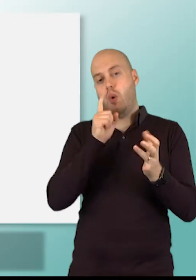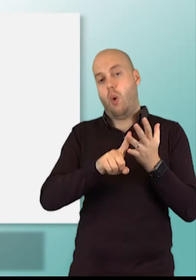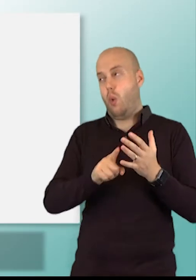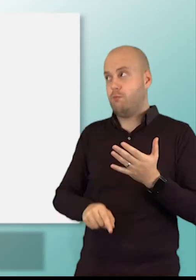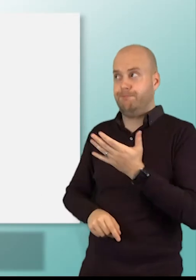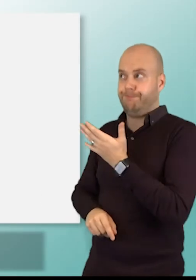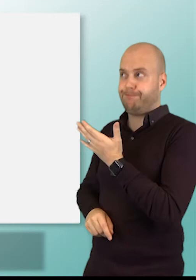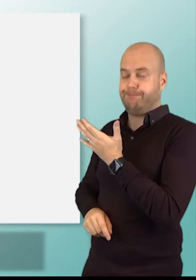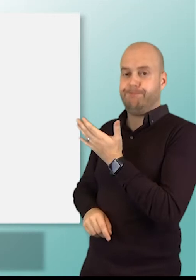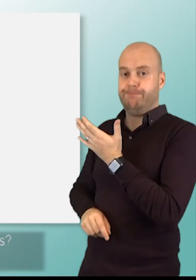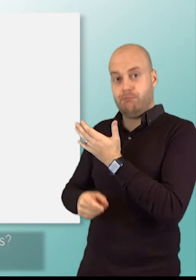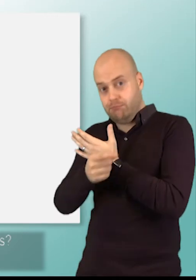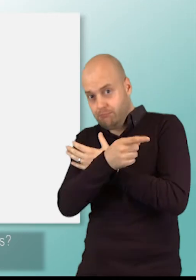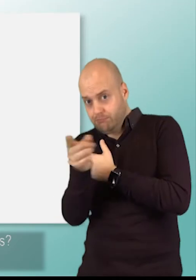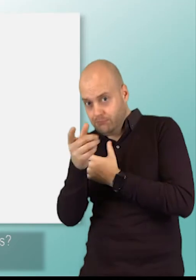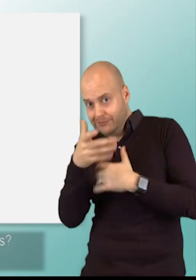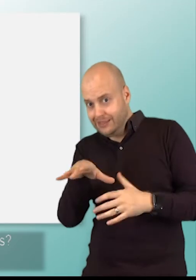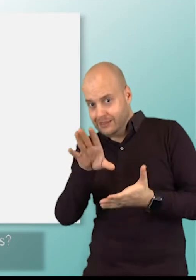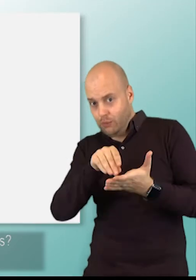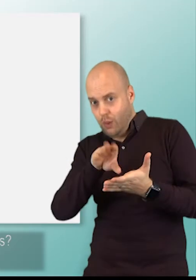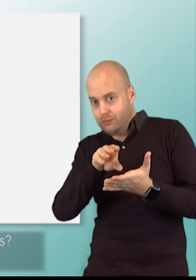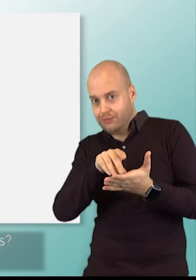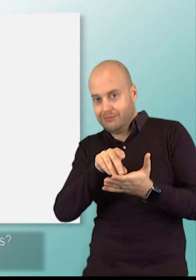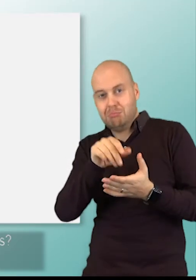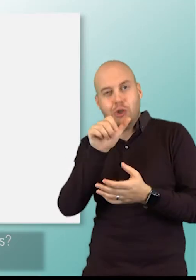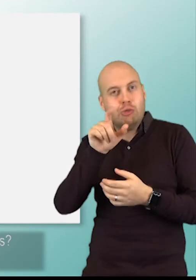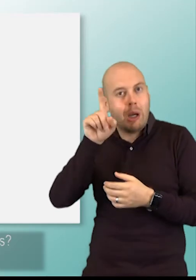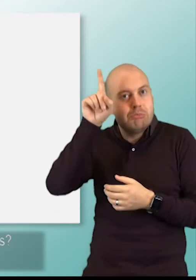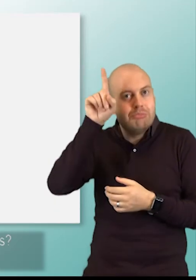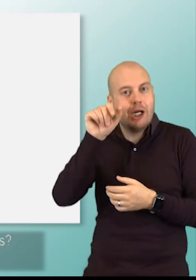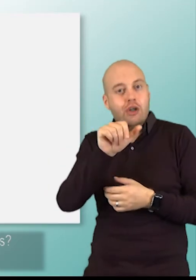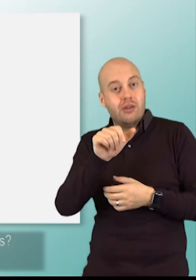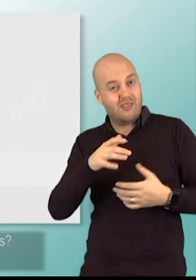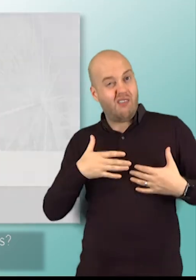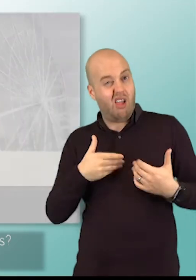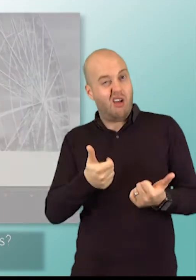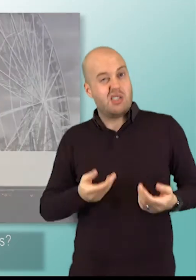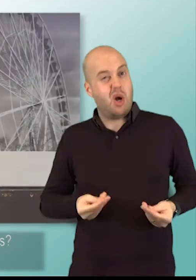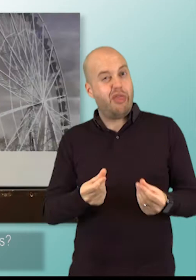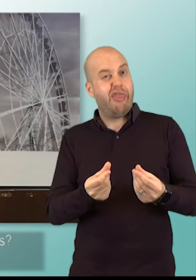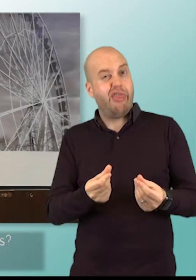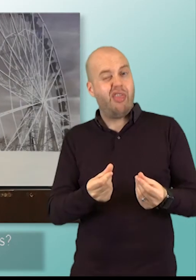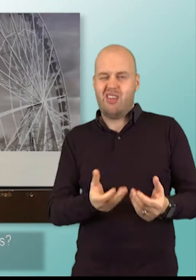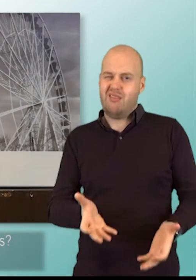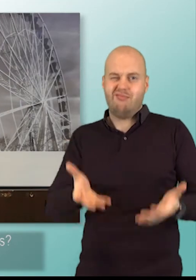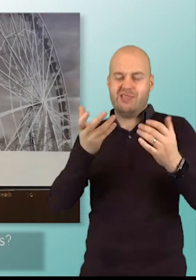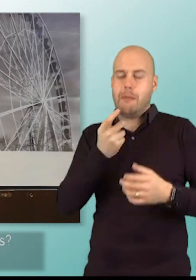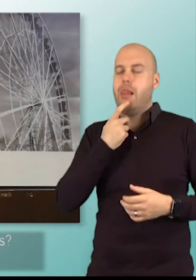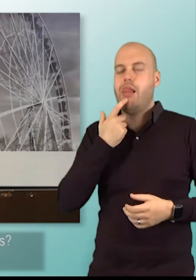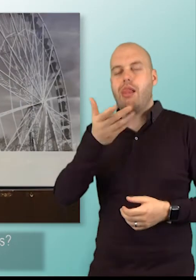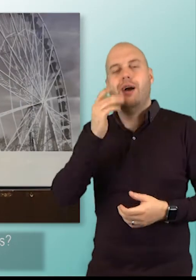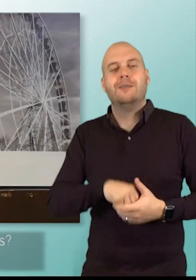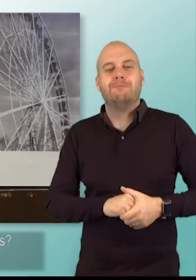recently? No? Oh, there's a wee hand. Was it all right? Was it painless? Good. There we are.